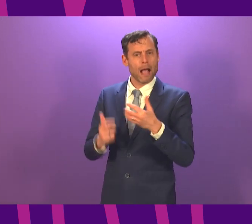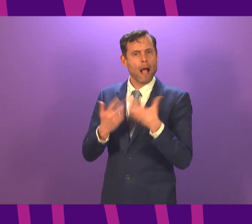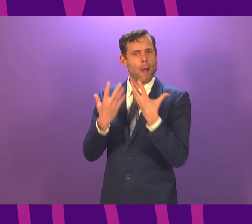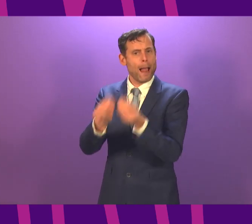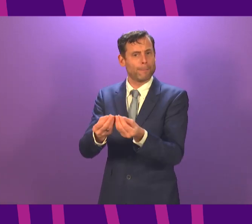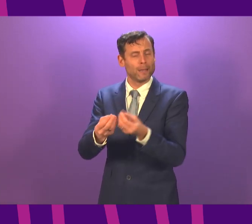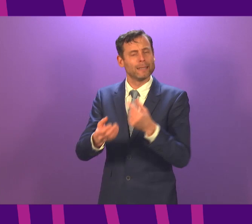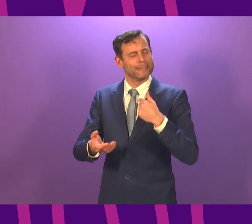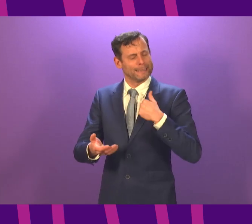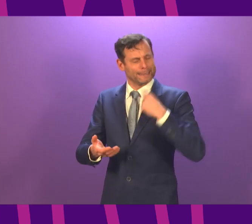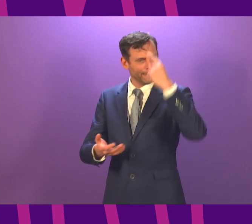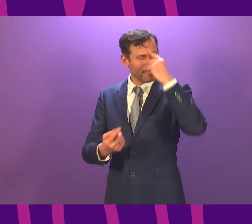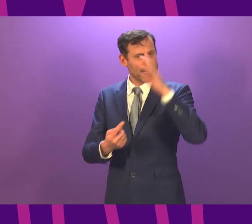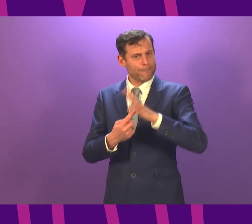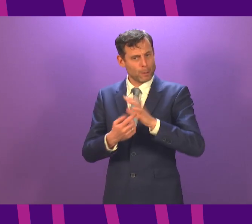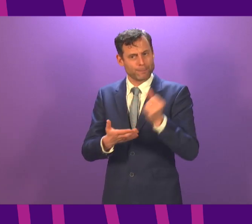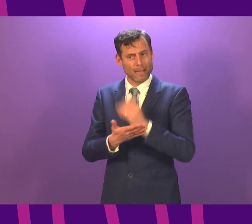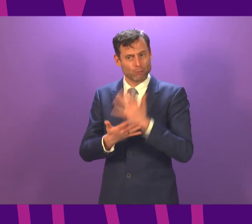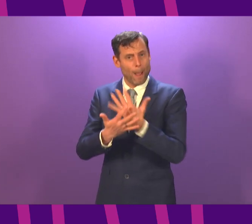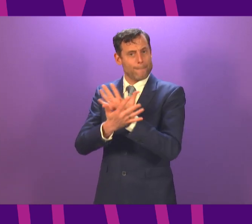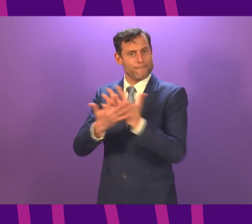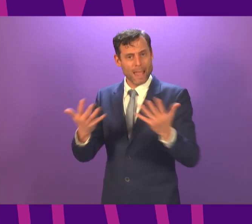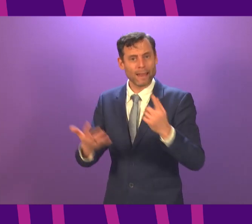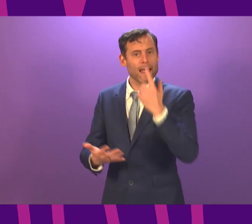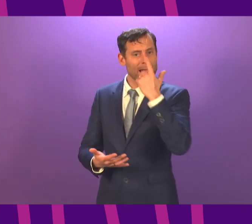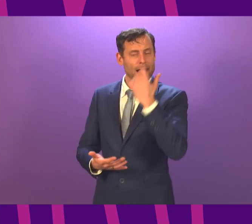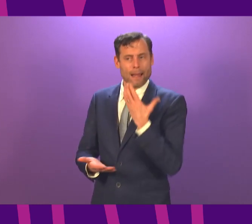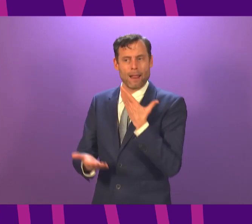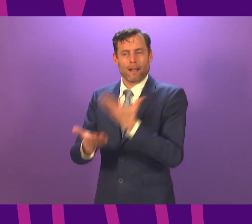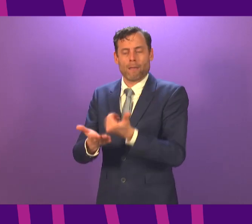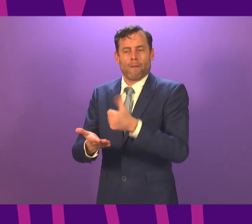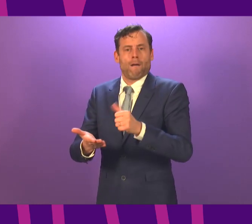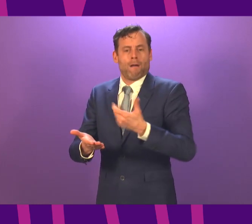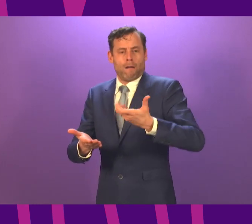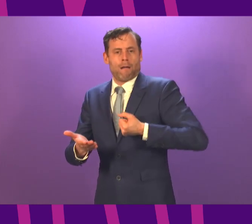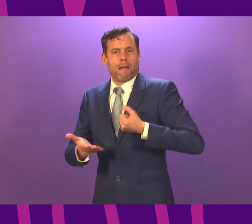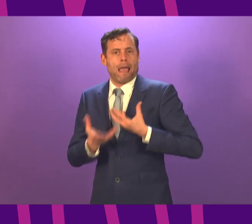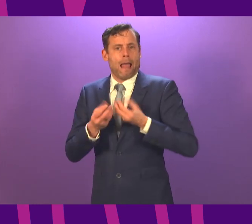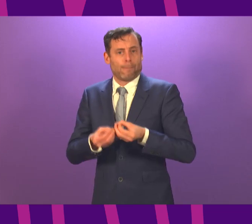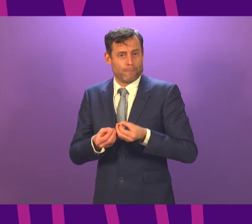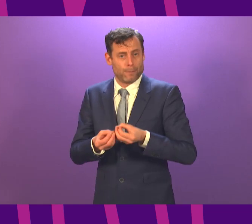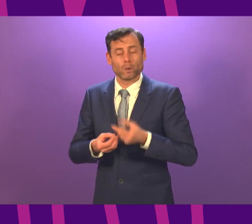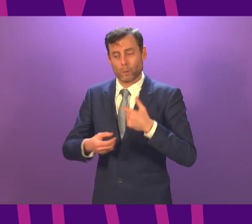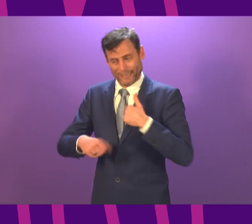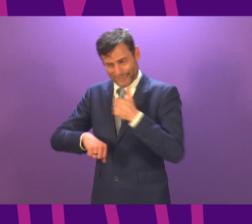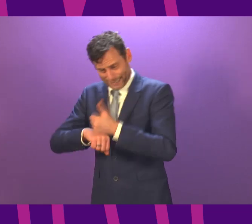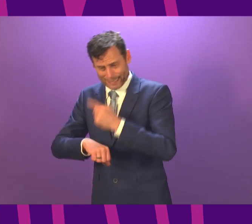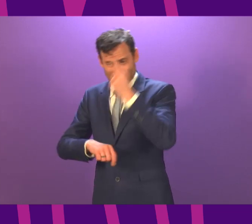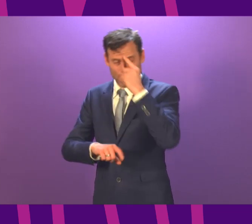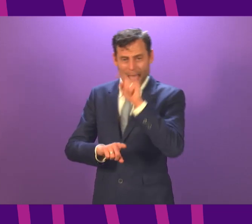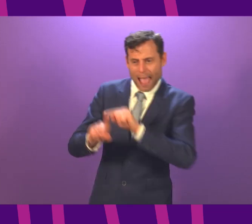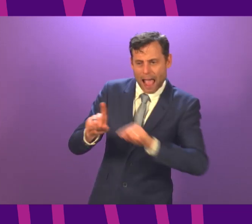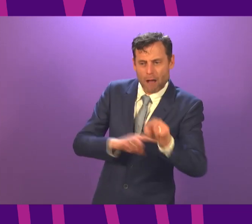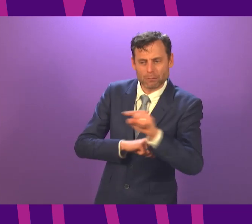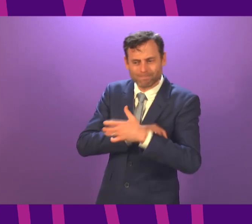people. At the outset of the pandemic we made significant resources available to support communities and to people in deprived communities in